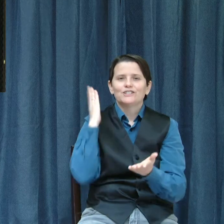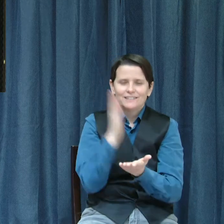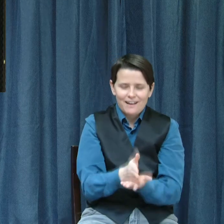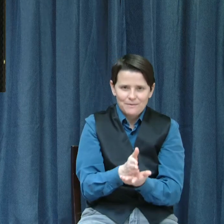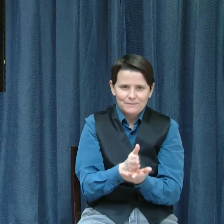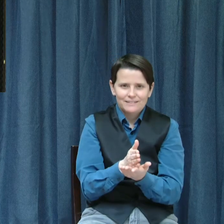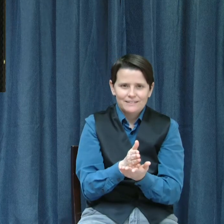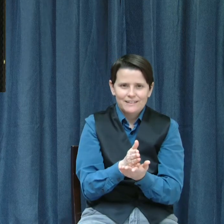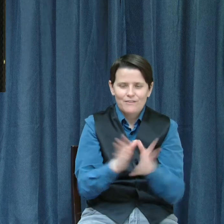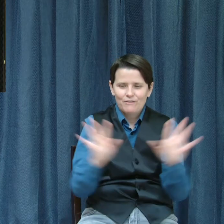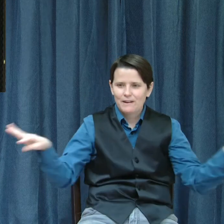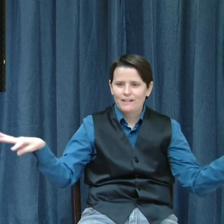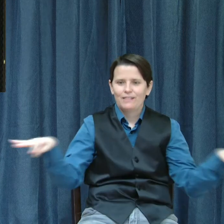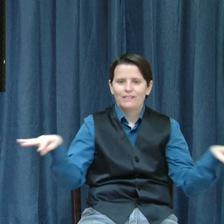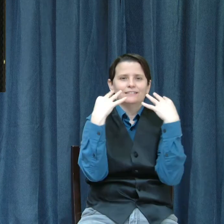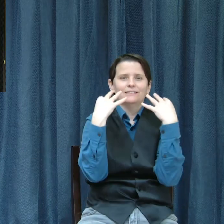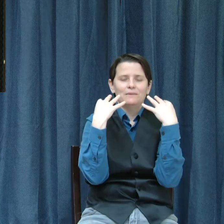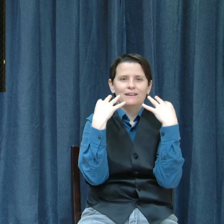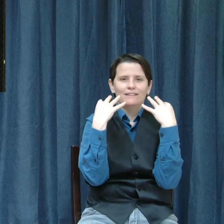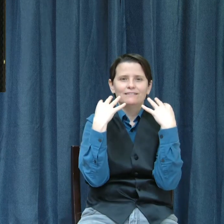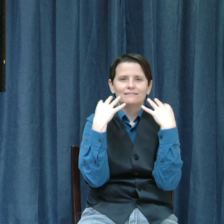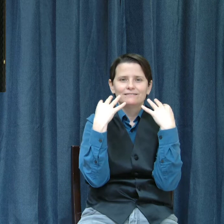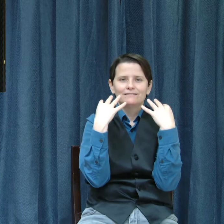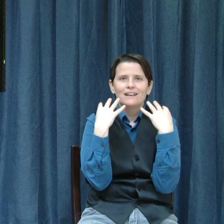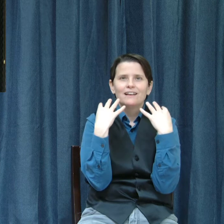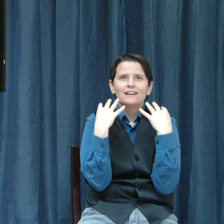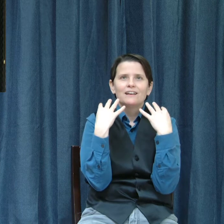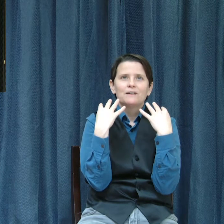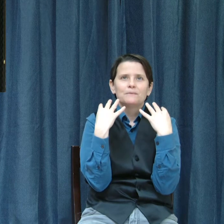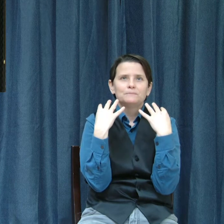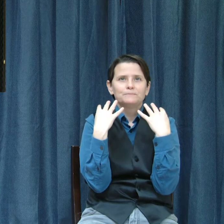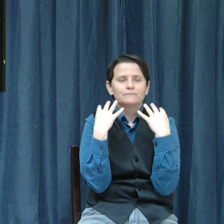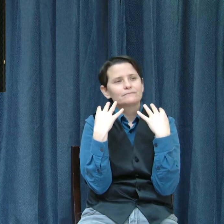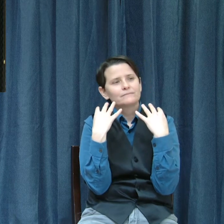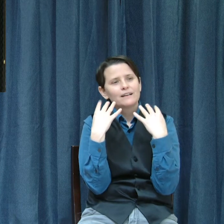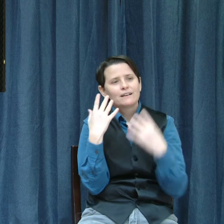at me and I didn't know what I said. I didn't even really know what I said. And she says,